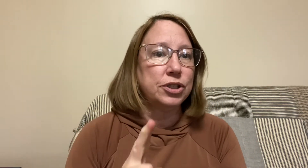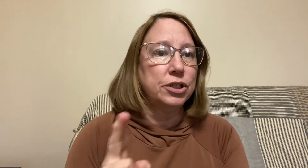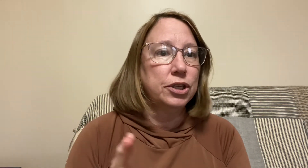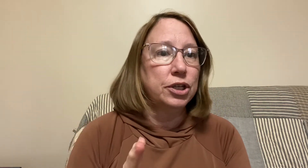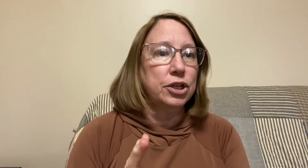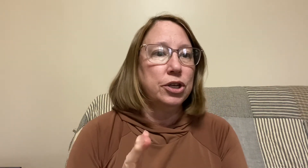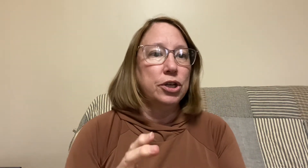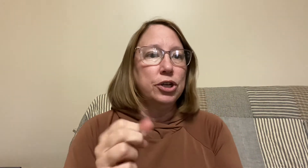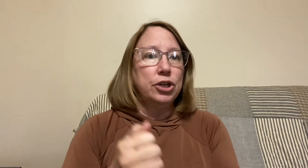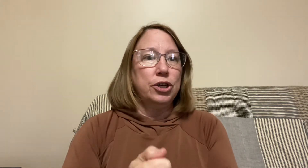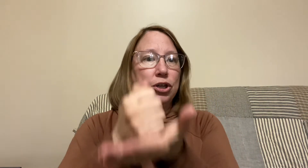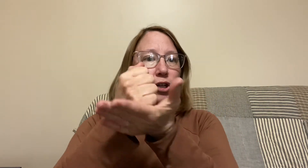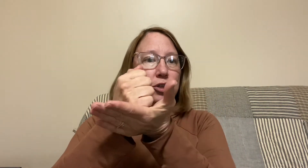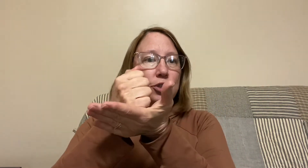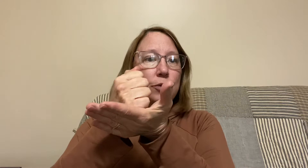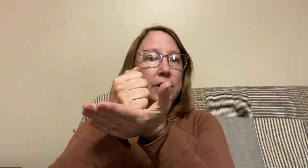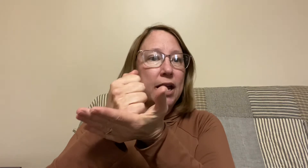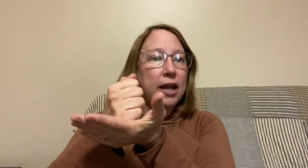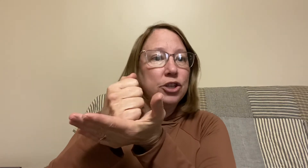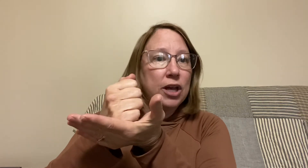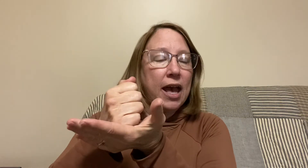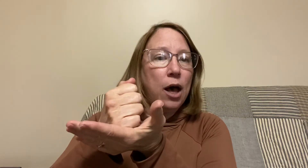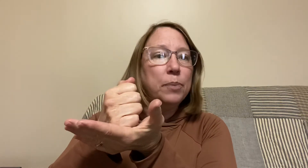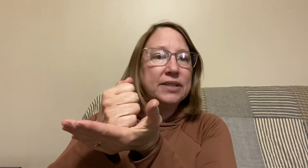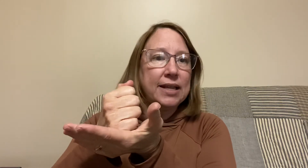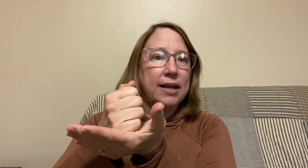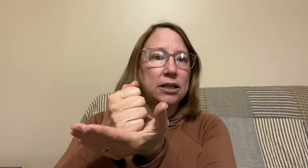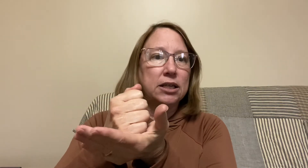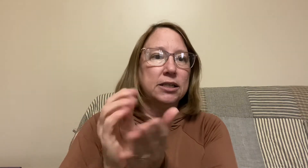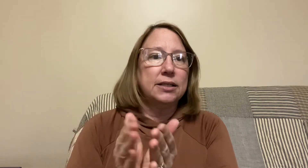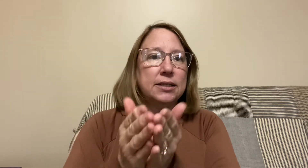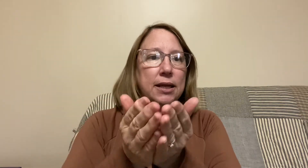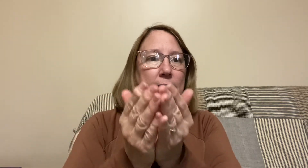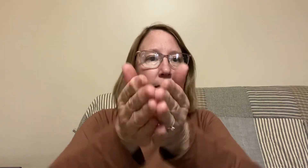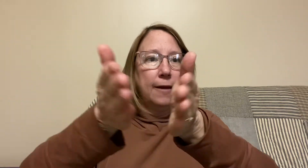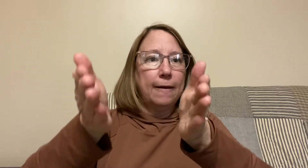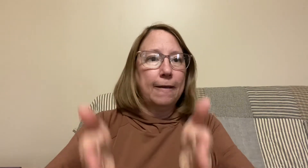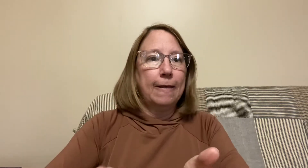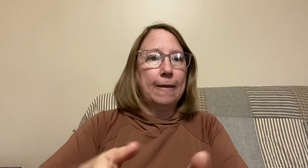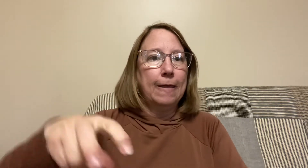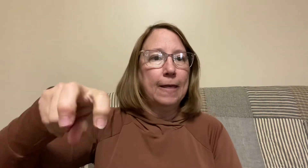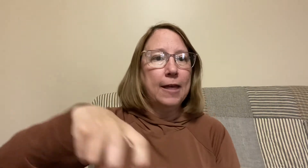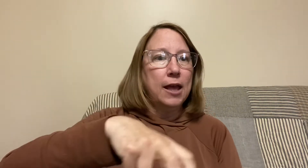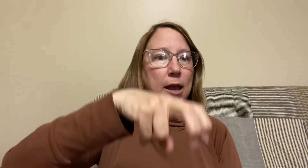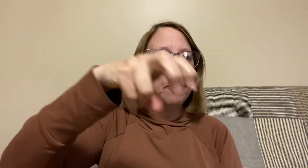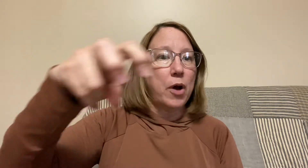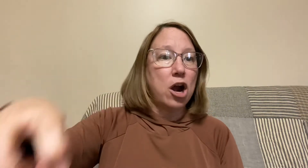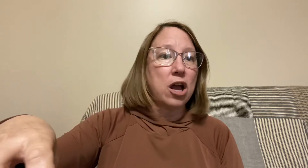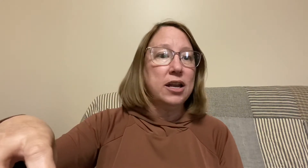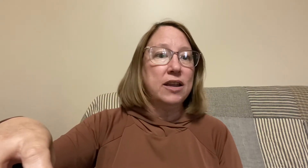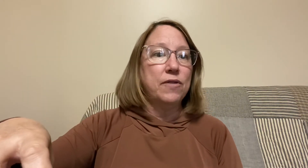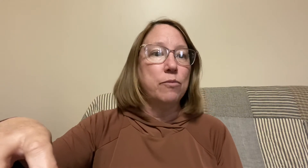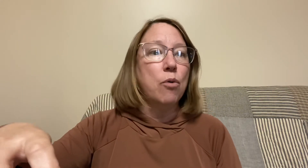ideas, and cultures. Hey, the invention of